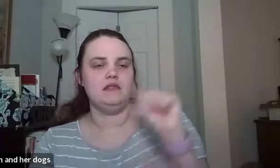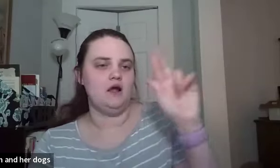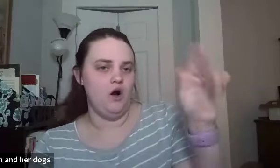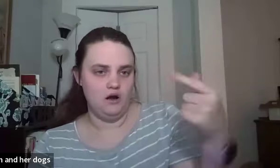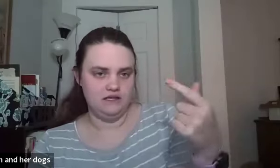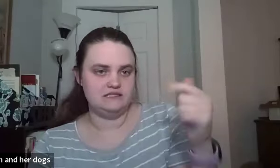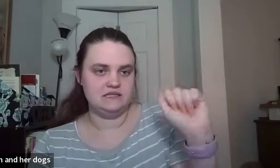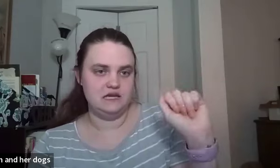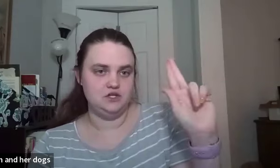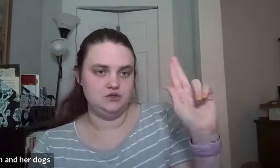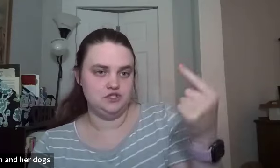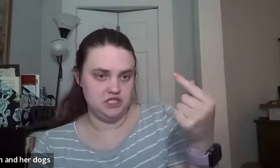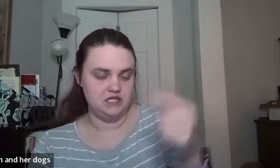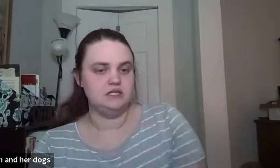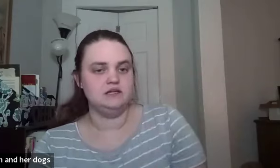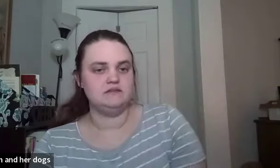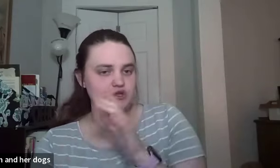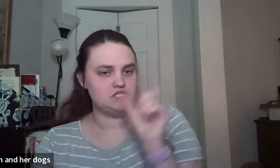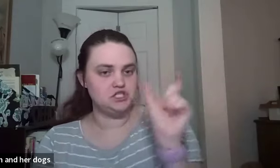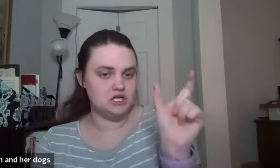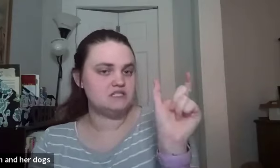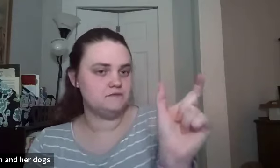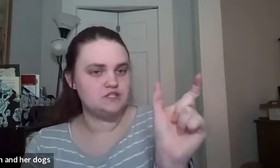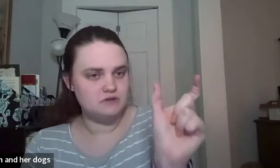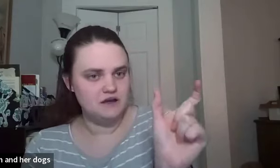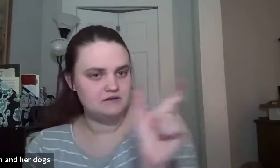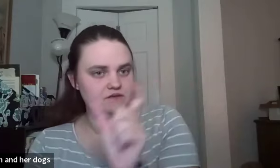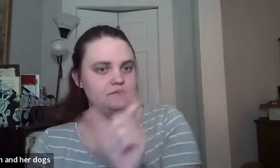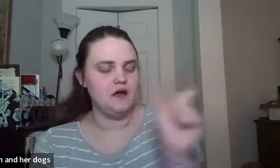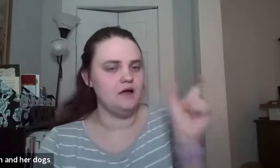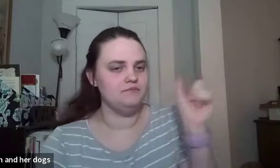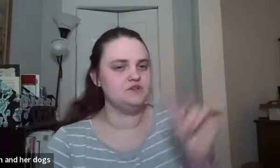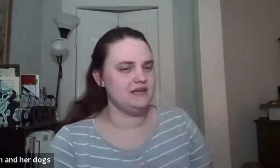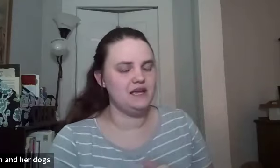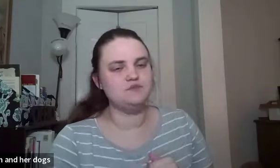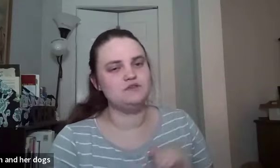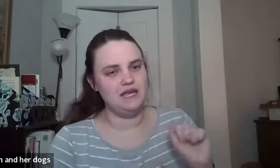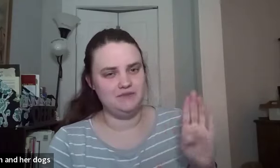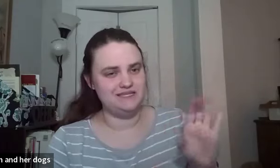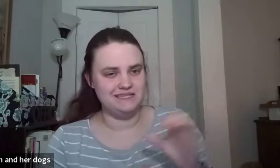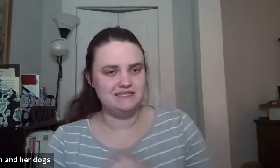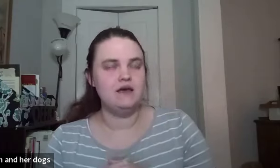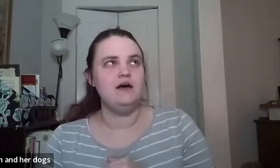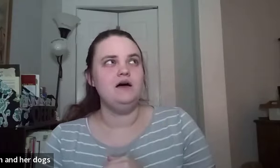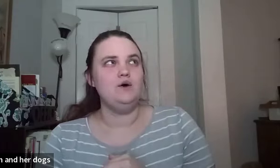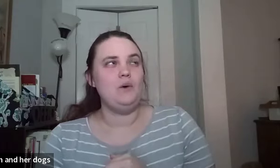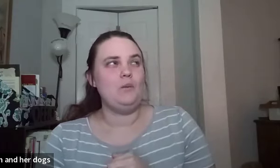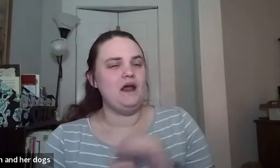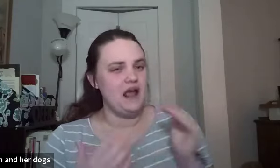like August is AUG. So it's just the first 3 letters. So again, it comes with our ABCs. What